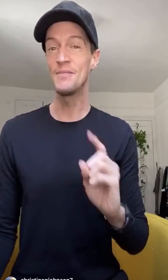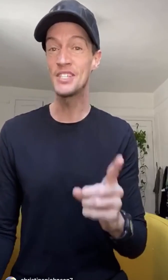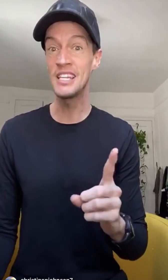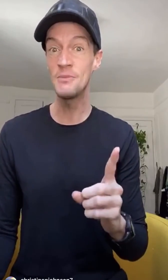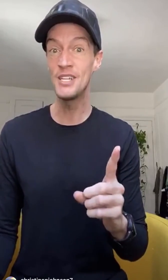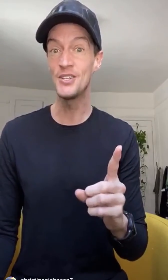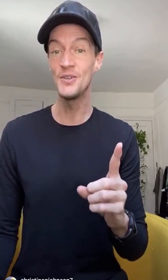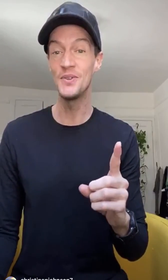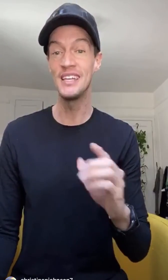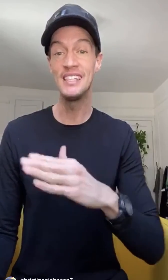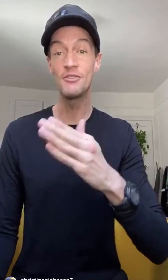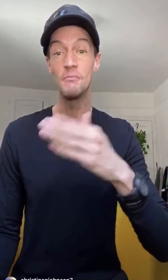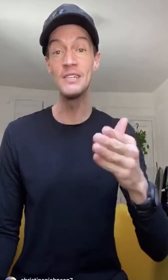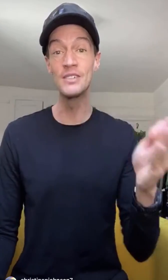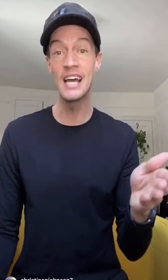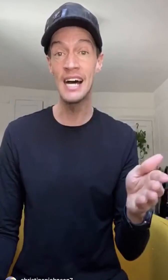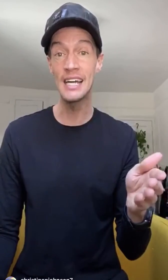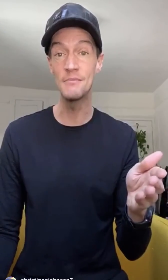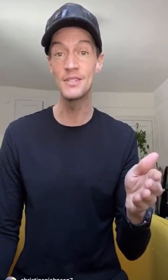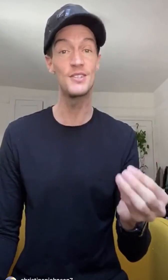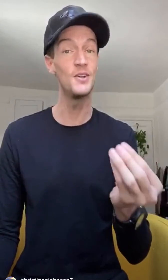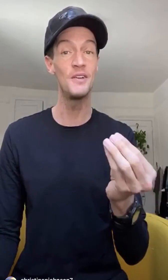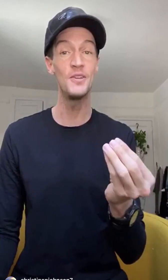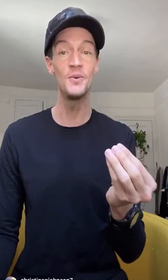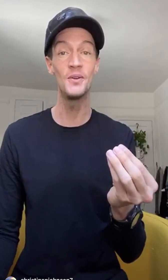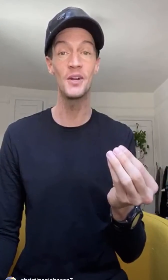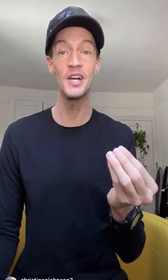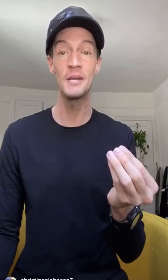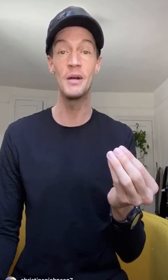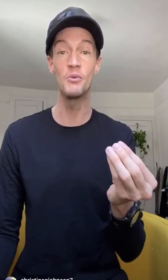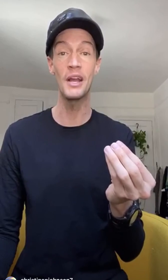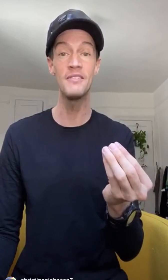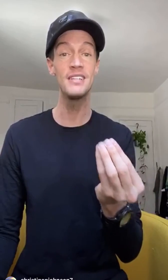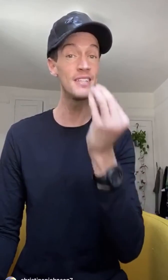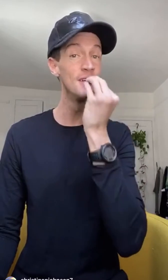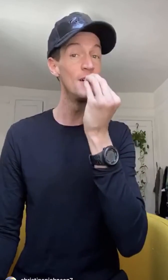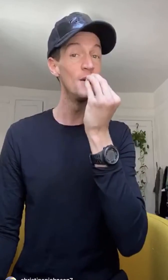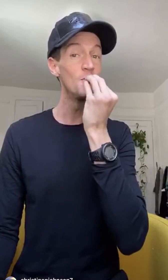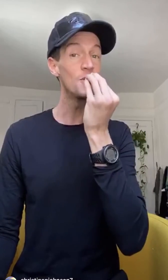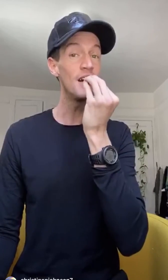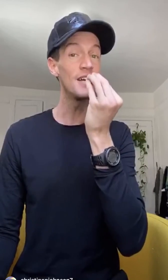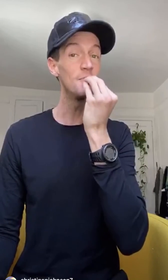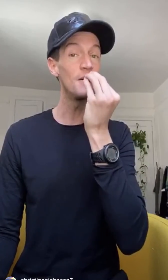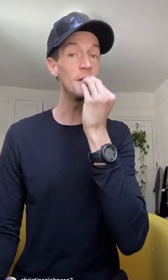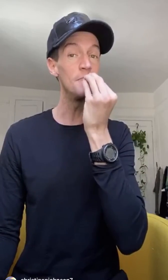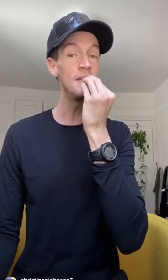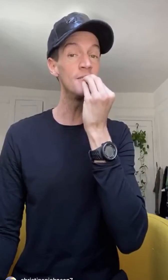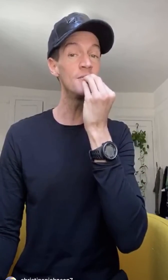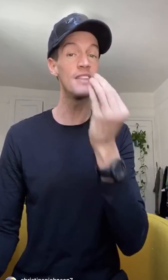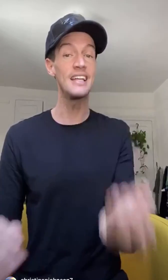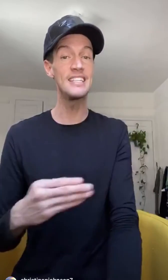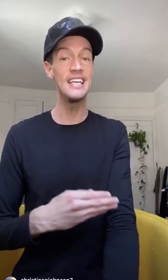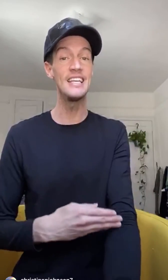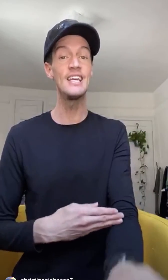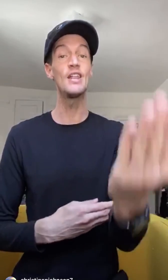mean eat, consume, dine, food, meal. A lot of words with that one, like meal, eat, consume,